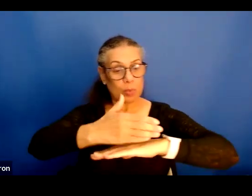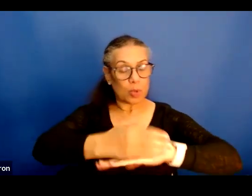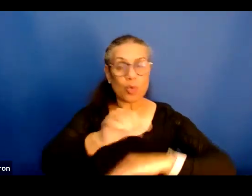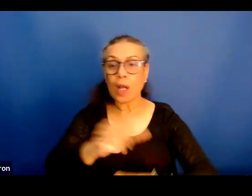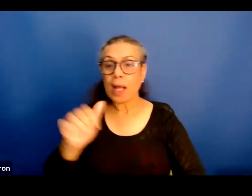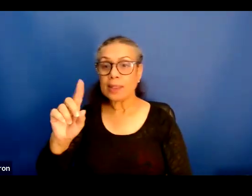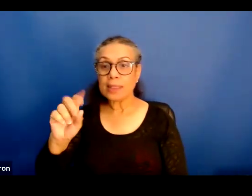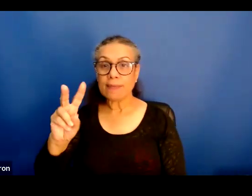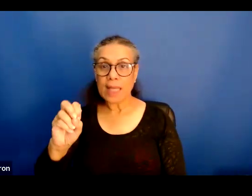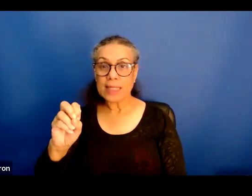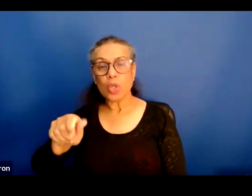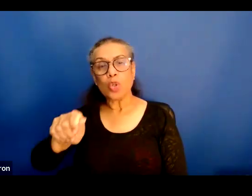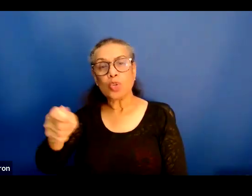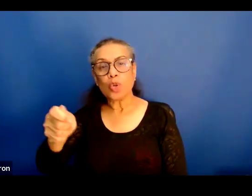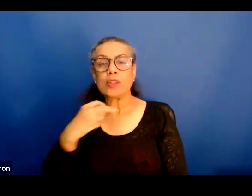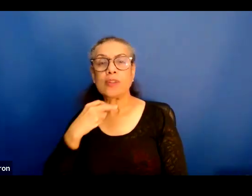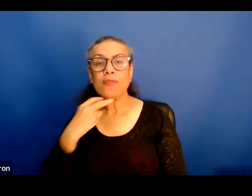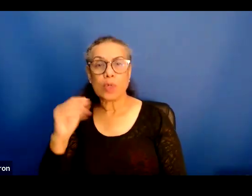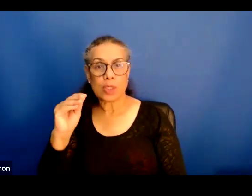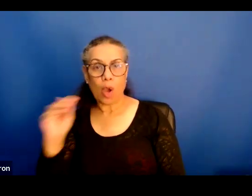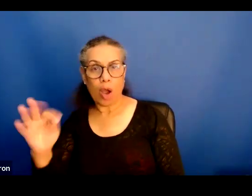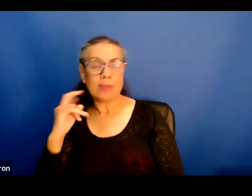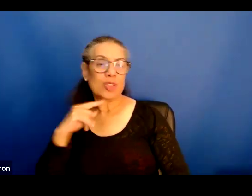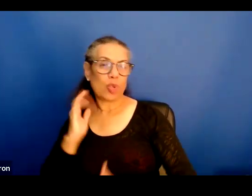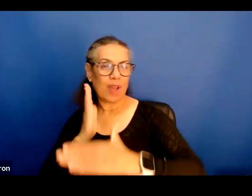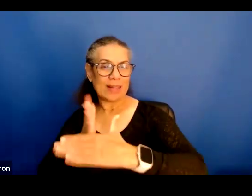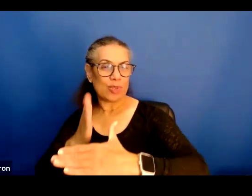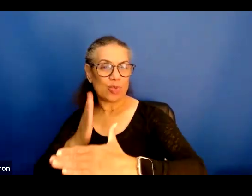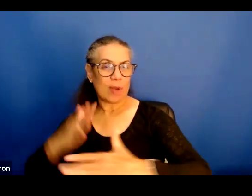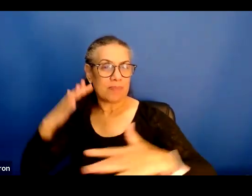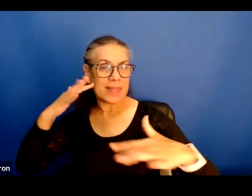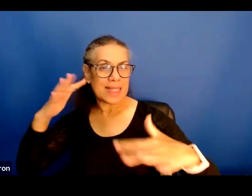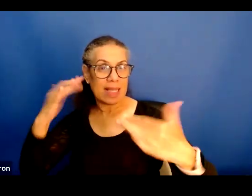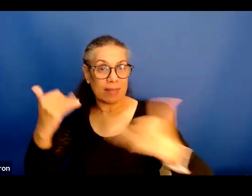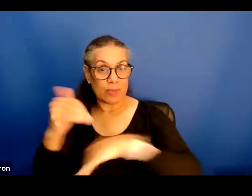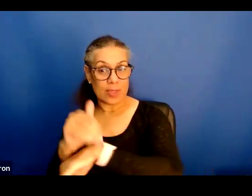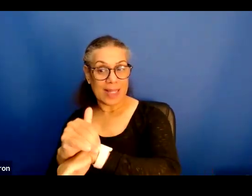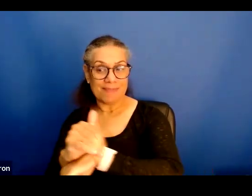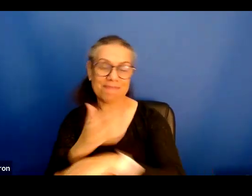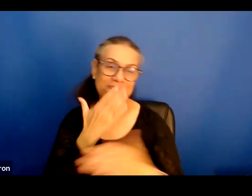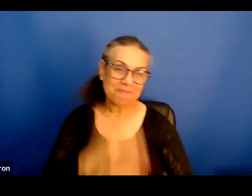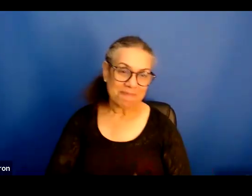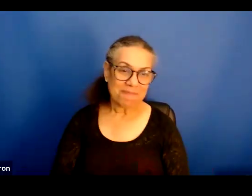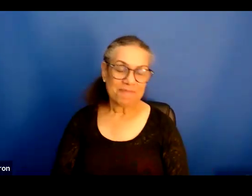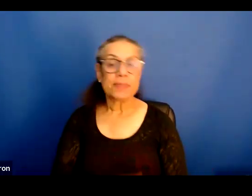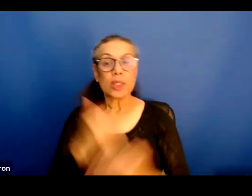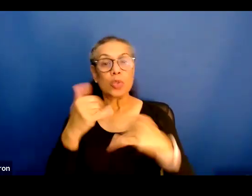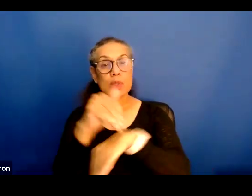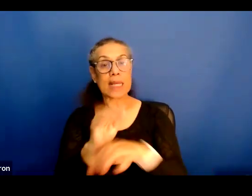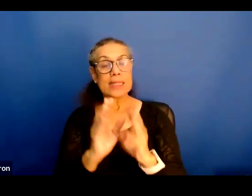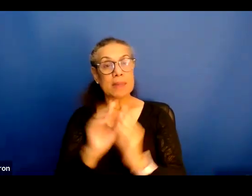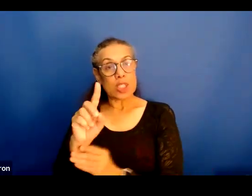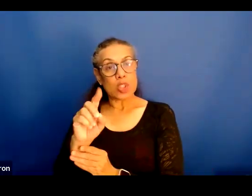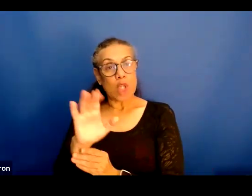devices so it does not interfere with the audio for tonight's meeting. Thank you for your cooperation. Tonight's meeting